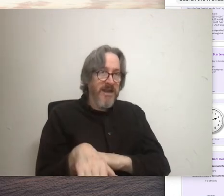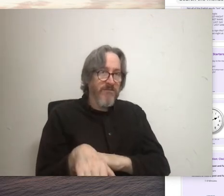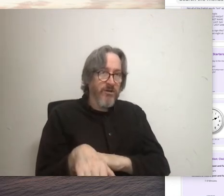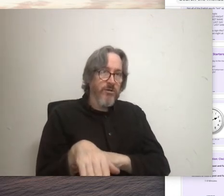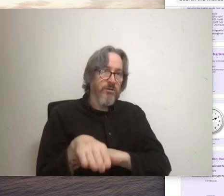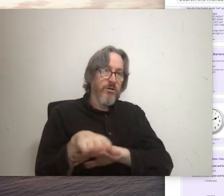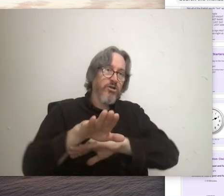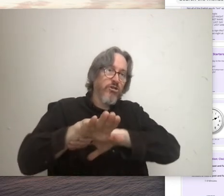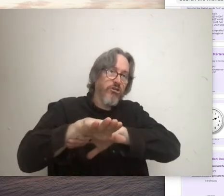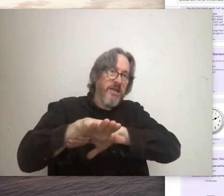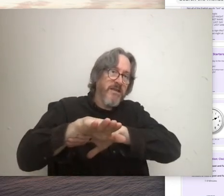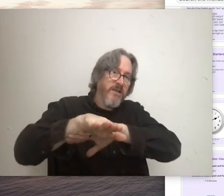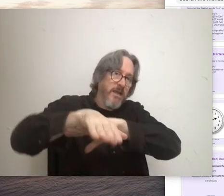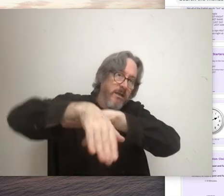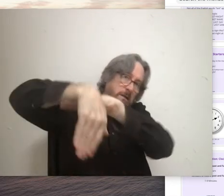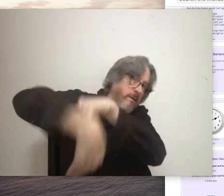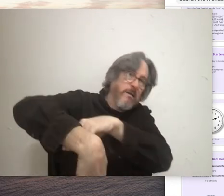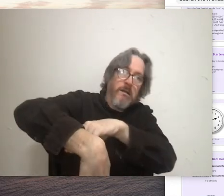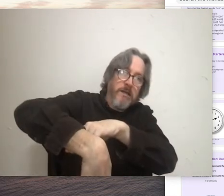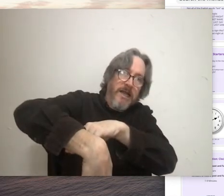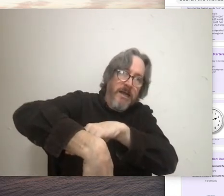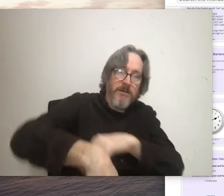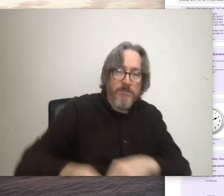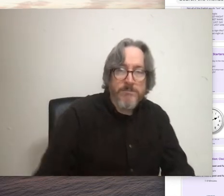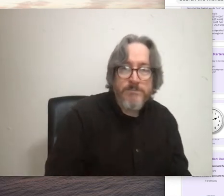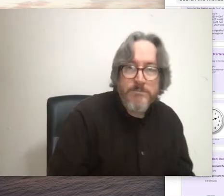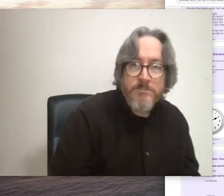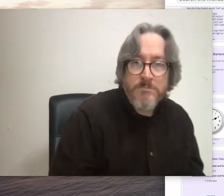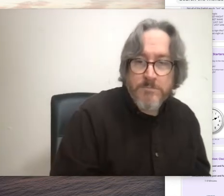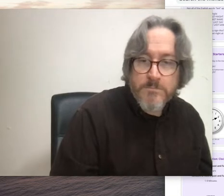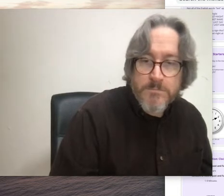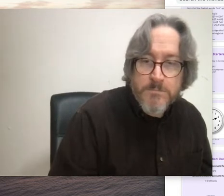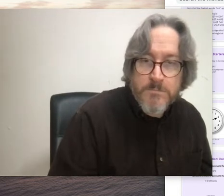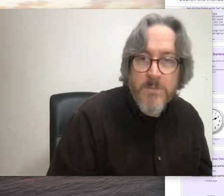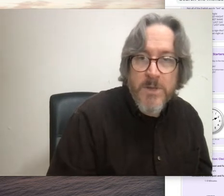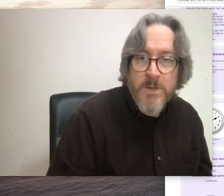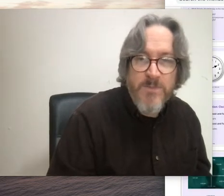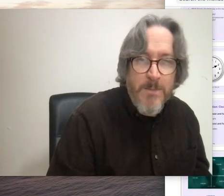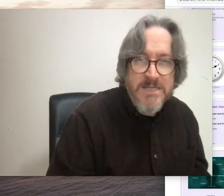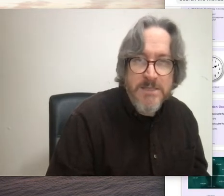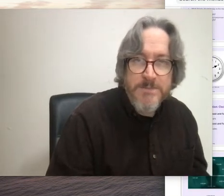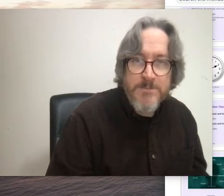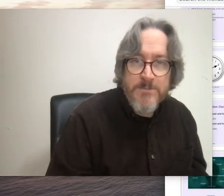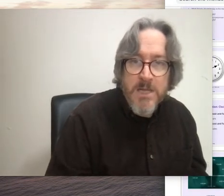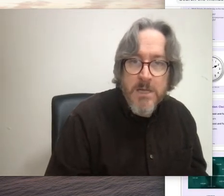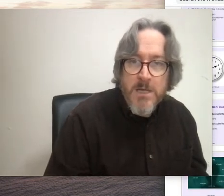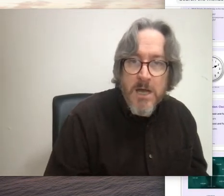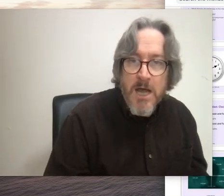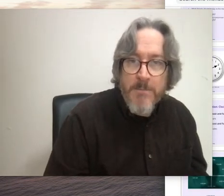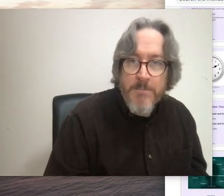late afternoon, early evening, late at night. Hope that makes sense.